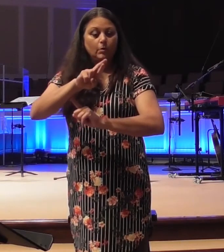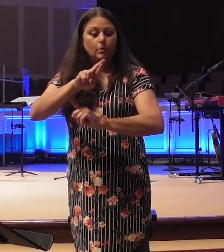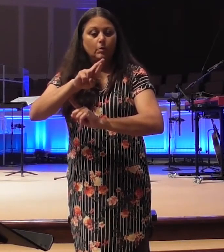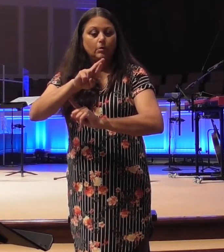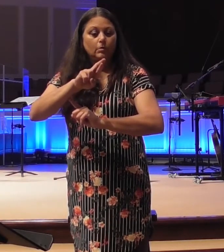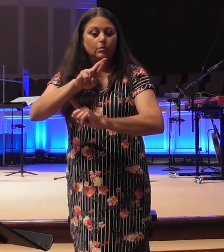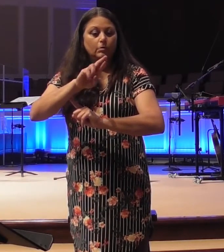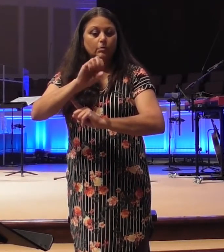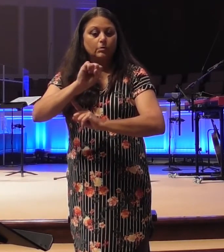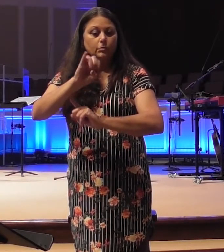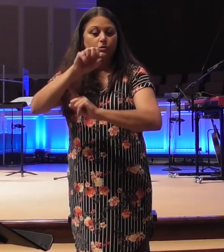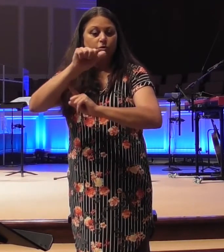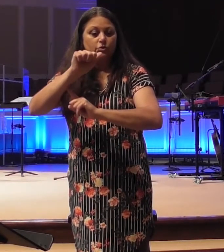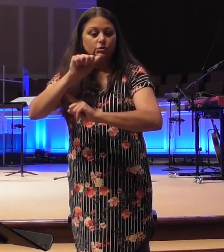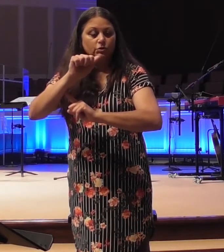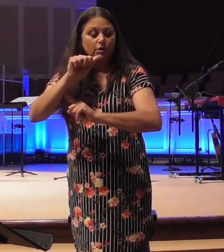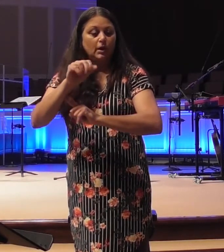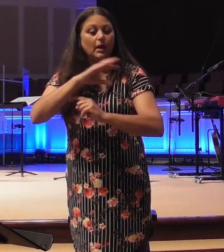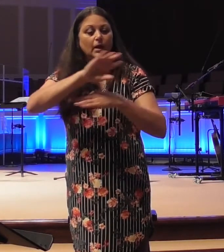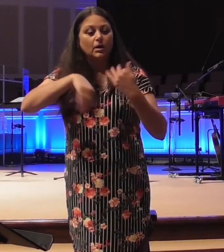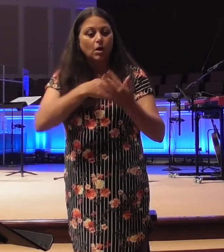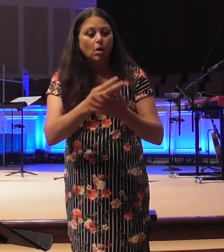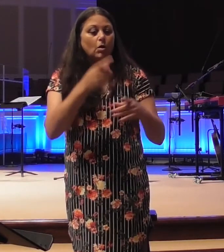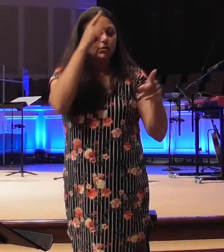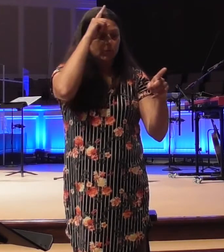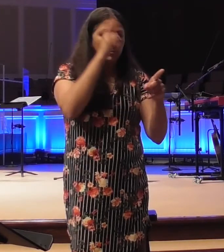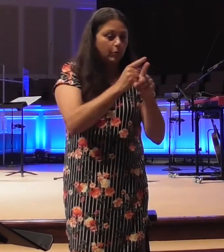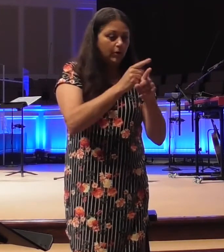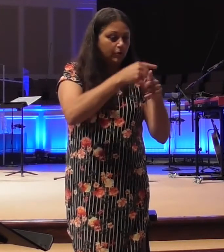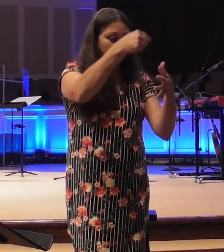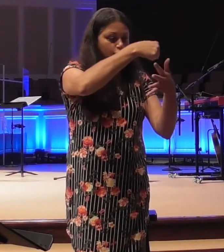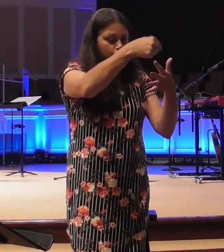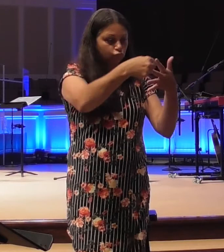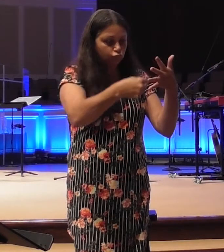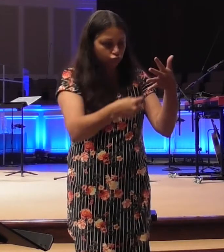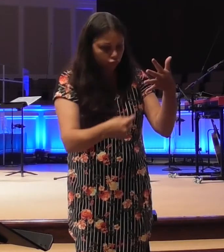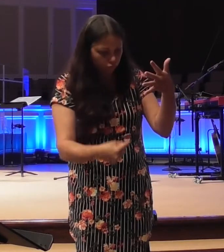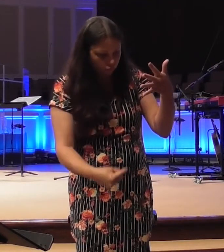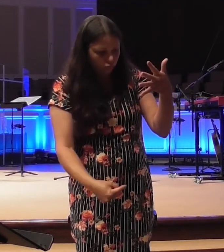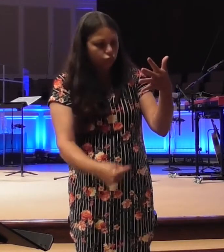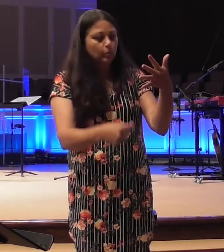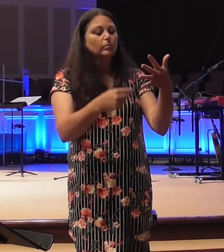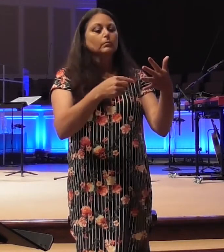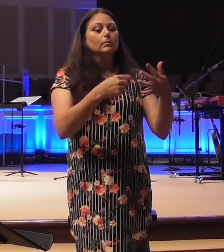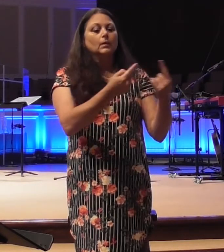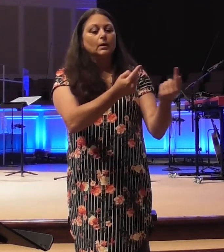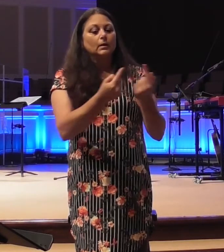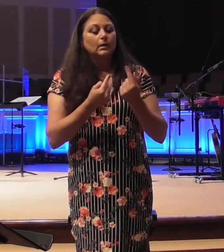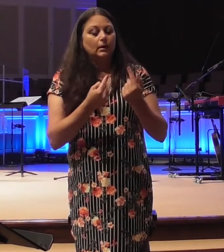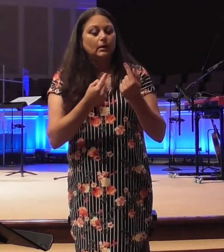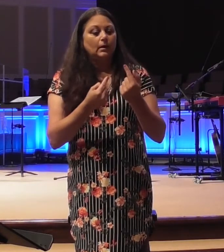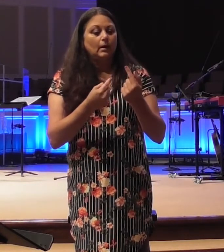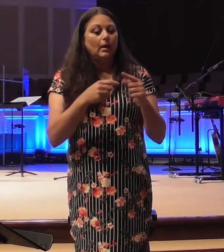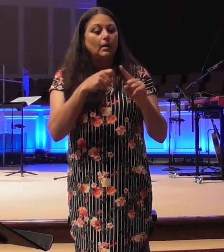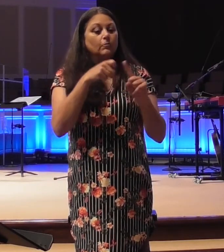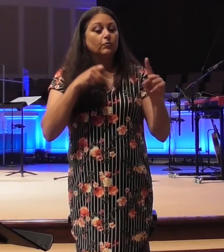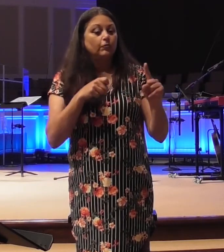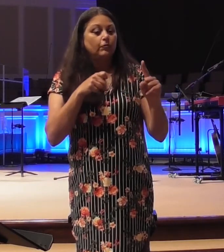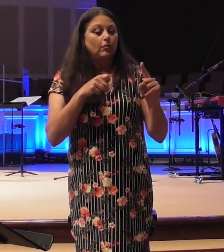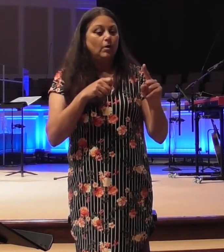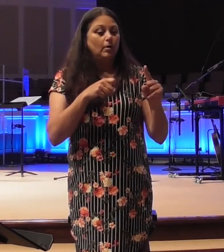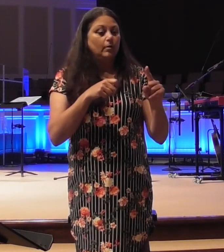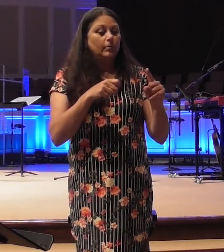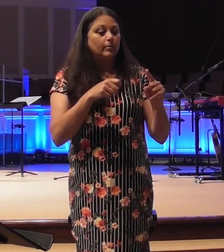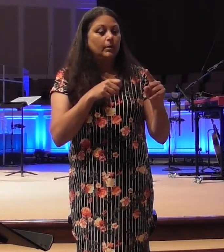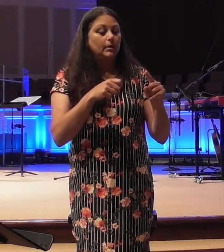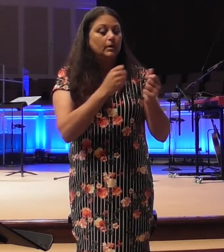Jeshua, the son of Jozadak, and the rest of their brothers and priests and Levites, and all who came from the captivity in Jerusalem, began the work and appointed